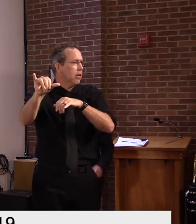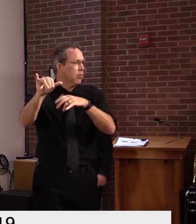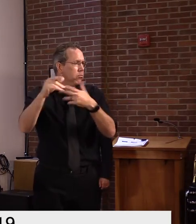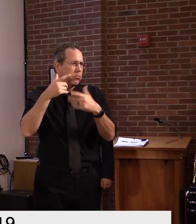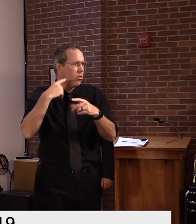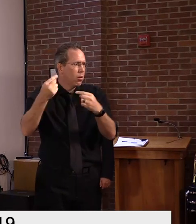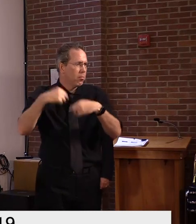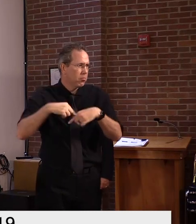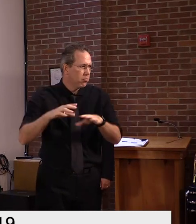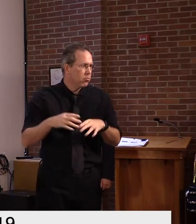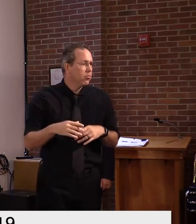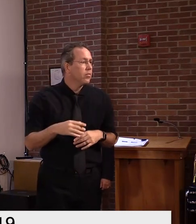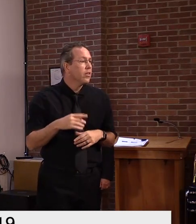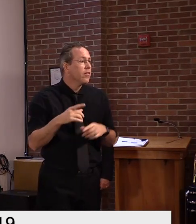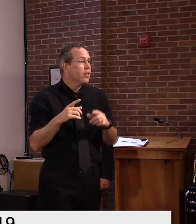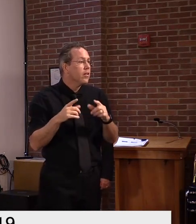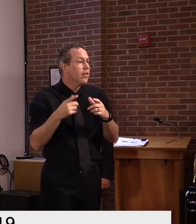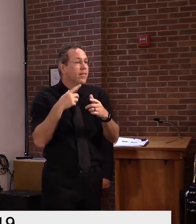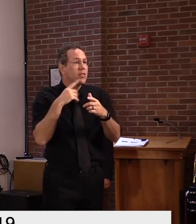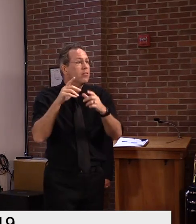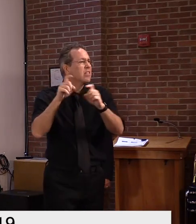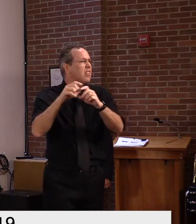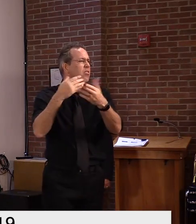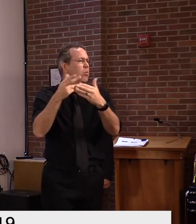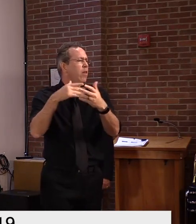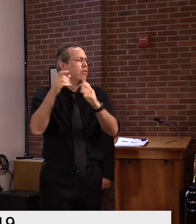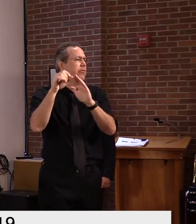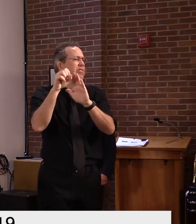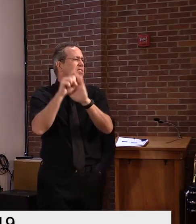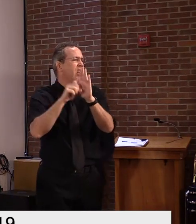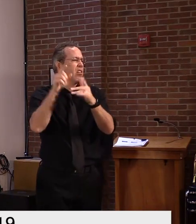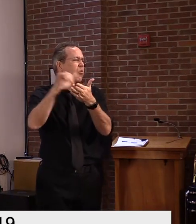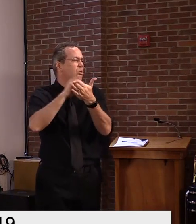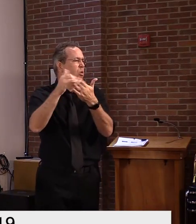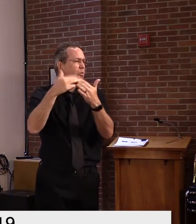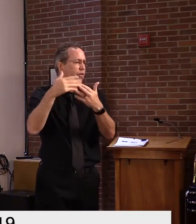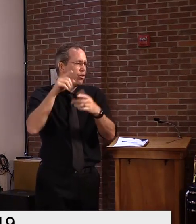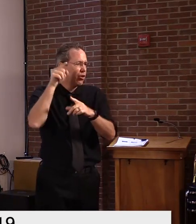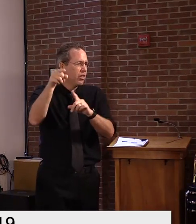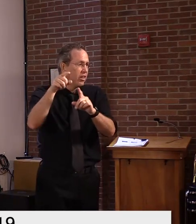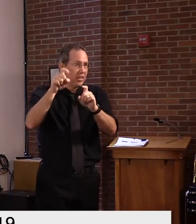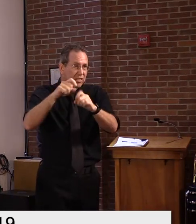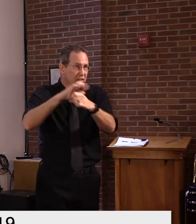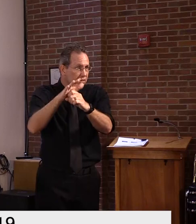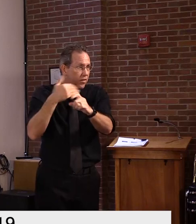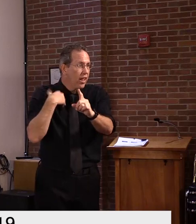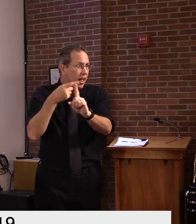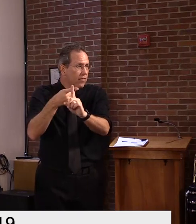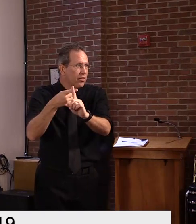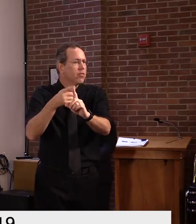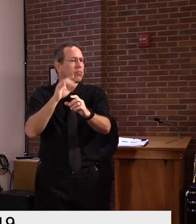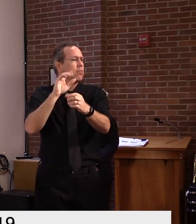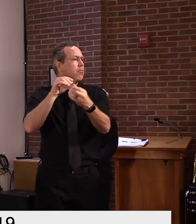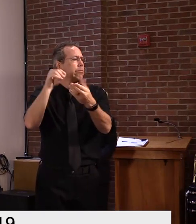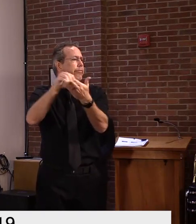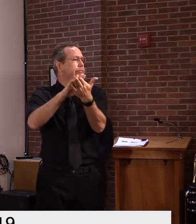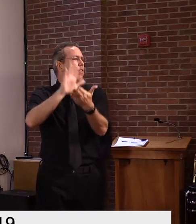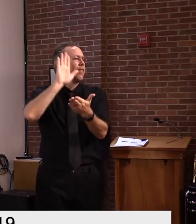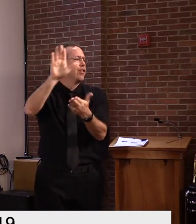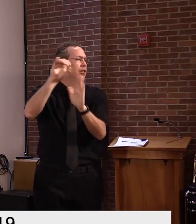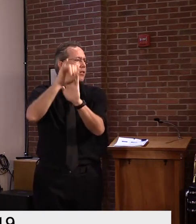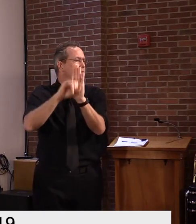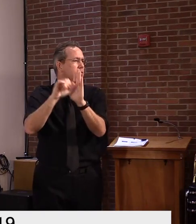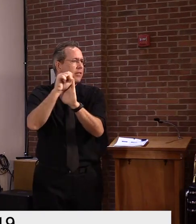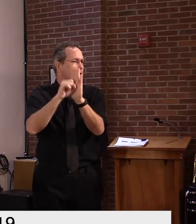that test were positive, technically they're still residing in their state and they haven't yet come here to pursue their education. So